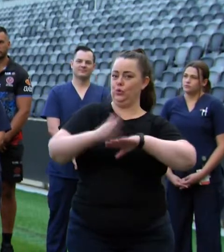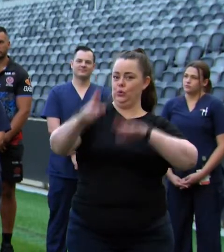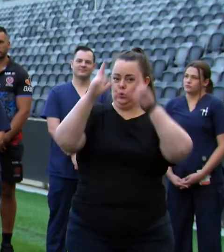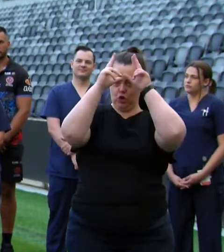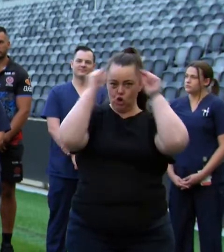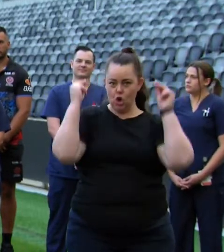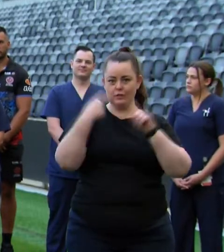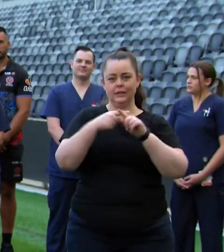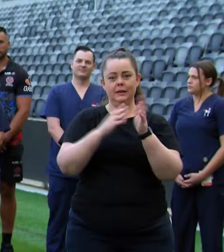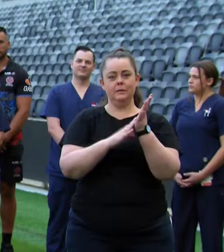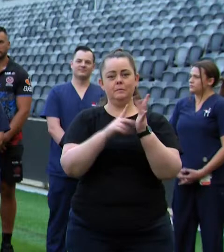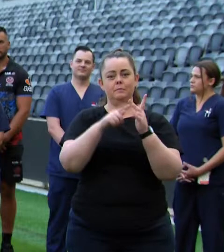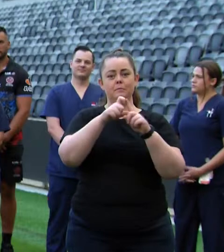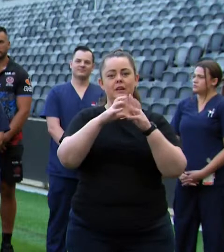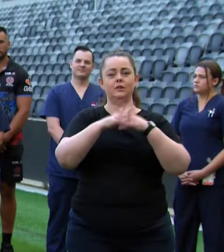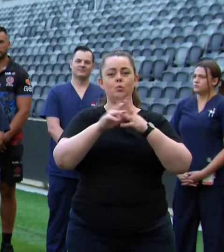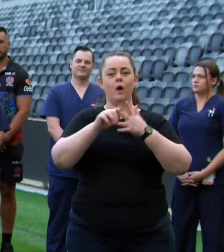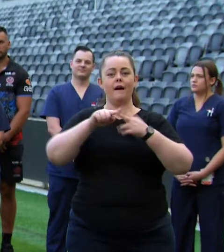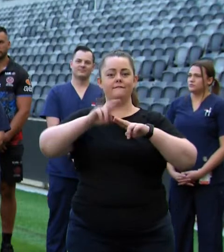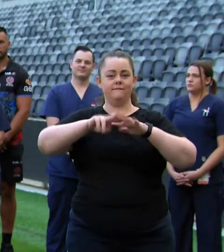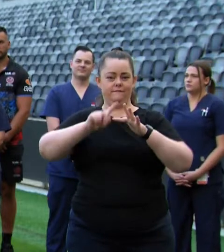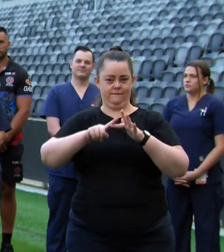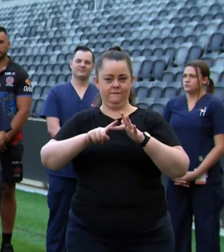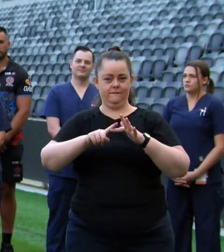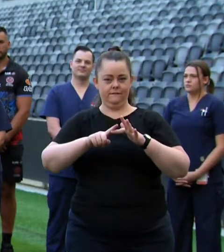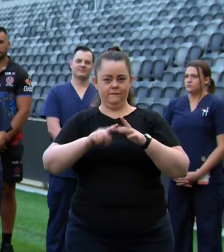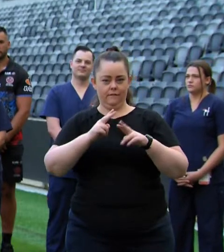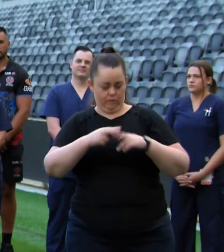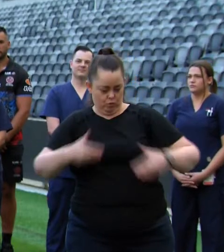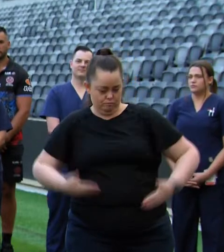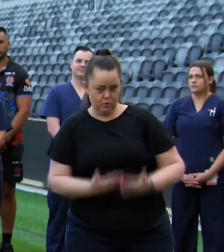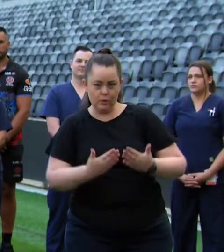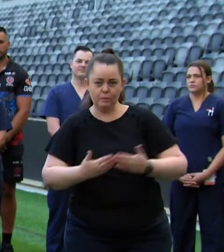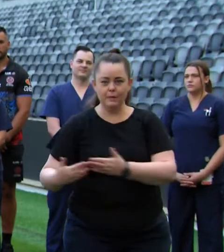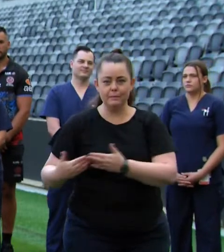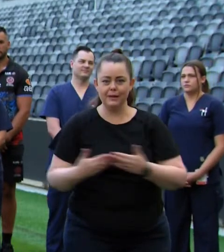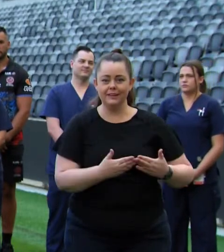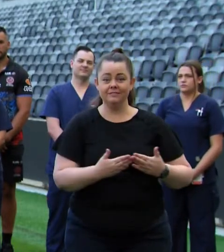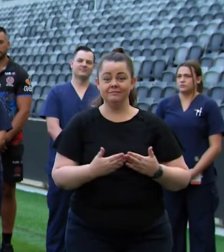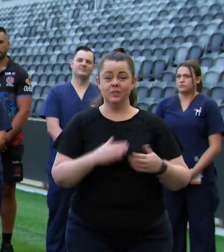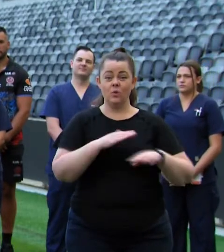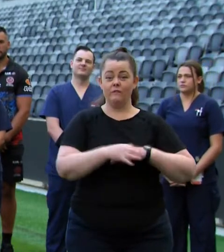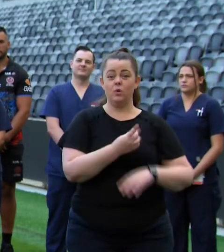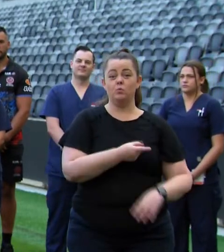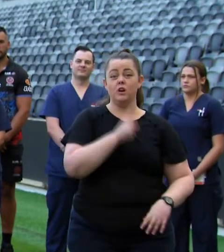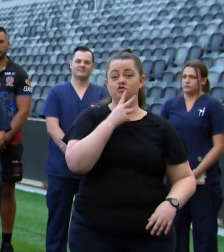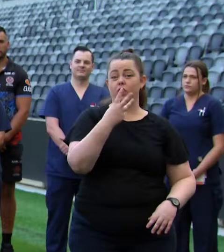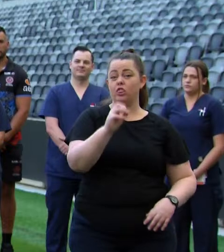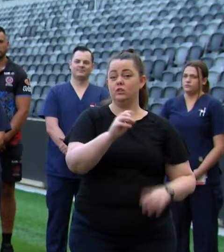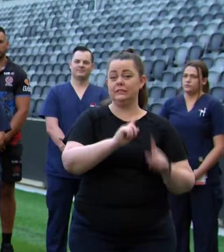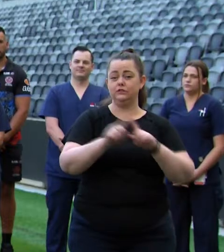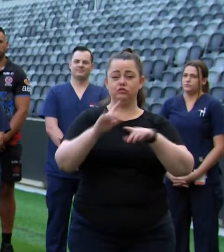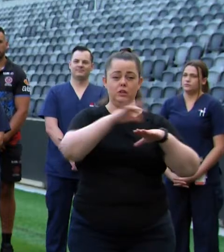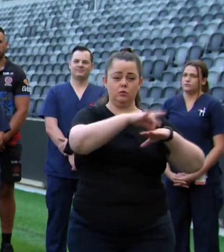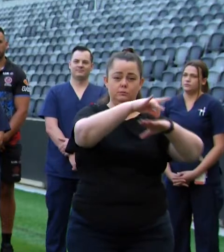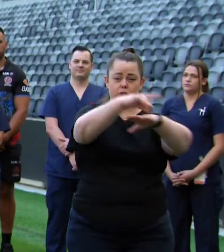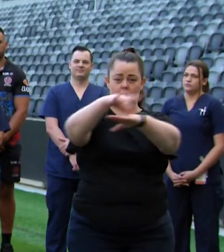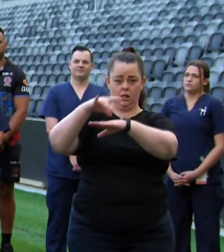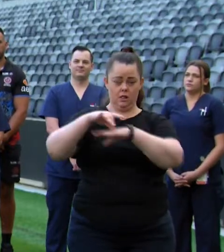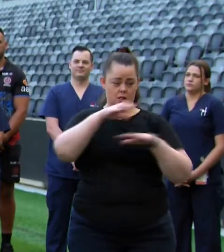and midwives who've just started work in our hospitals across the state, 130 hospitals. Of those